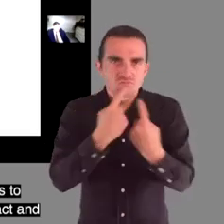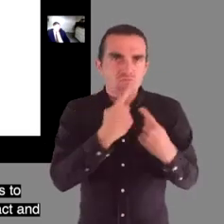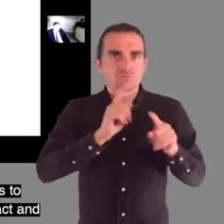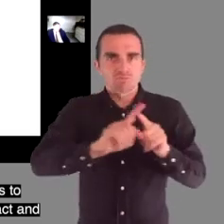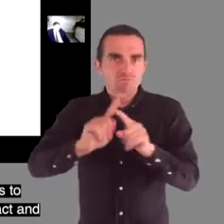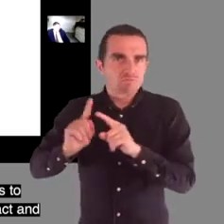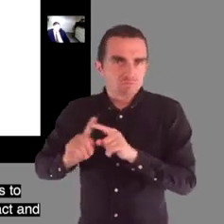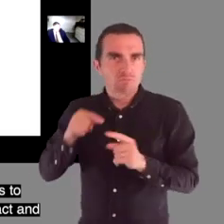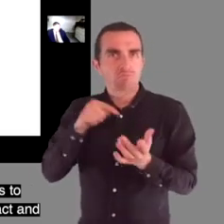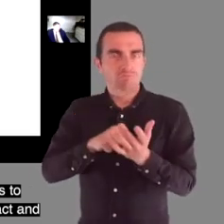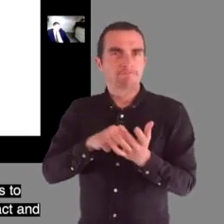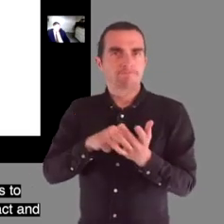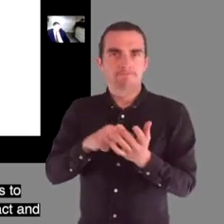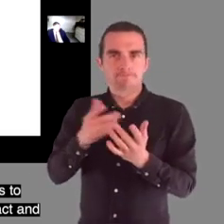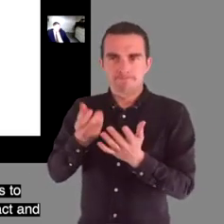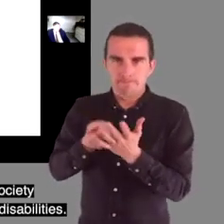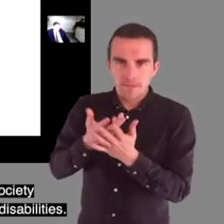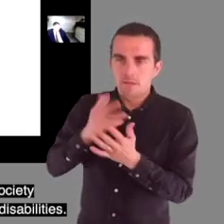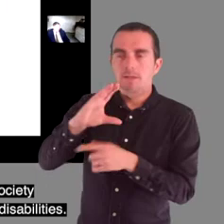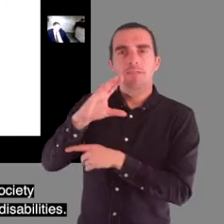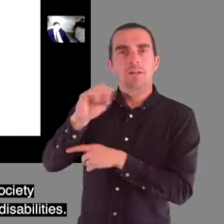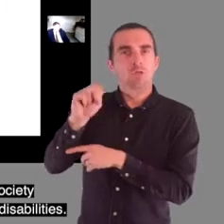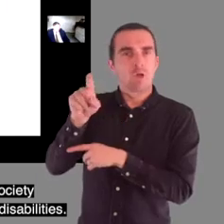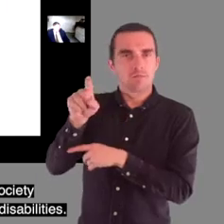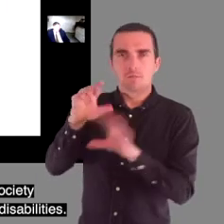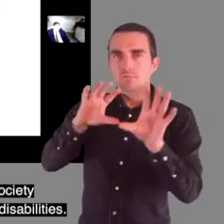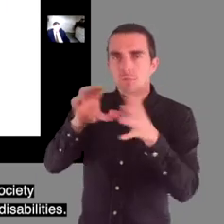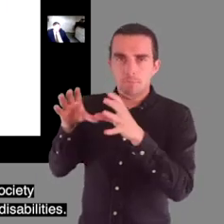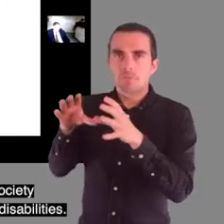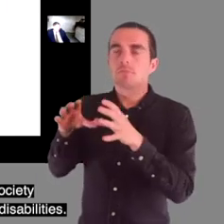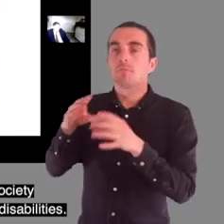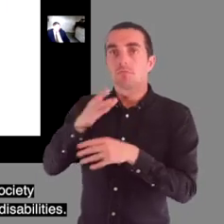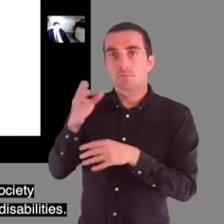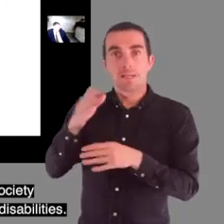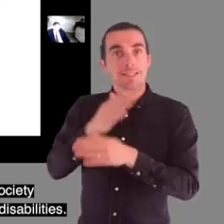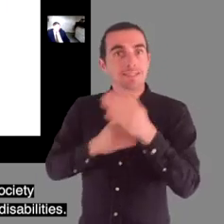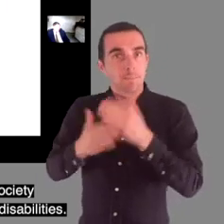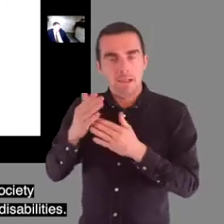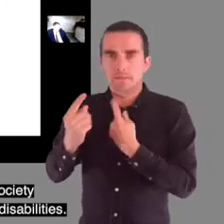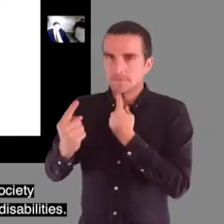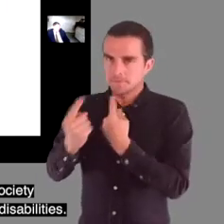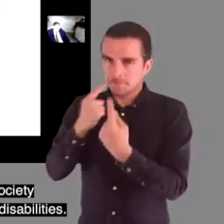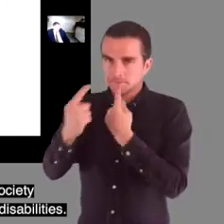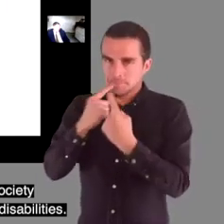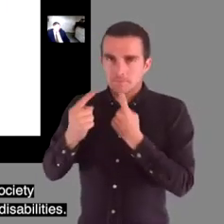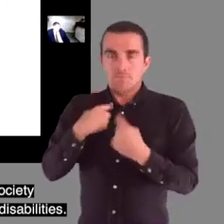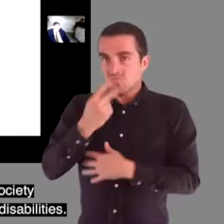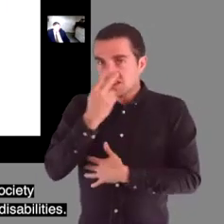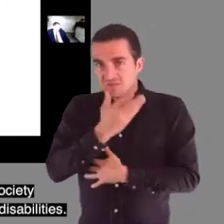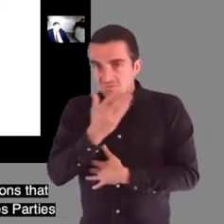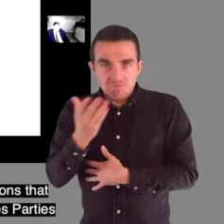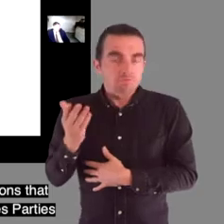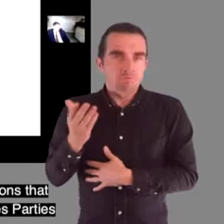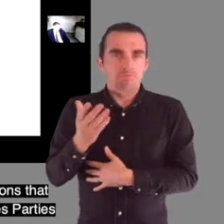consult with and interact and heed the advice of their civil society groups, and in particular, those with